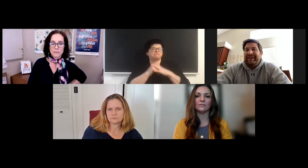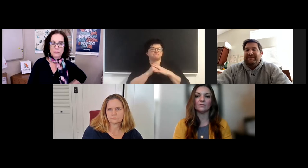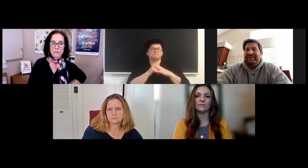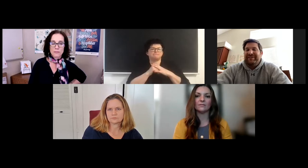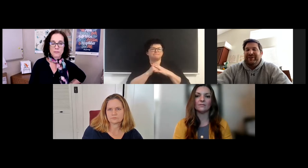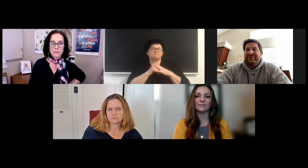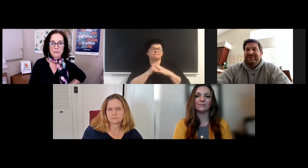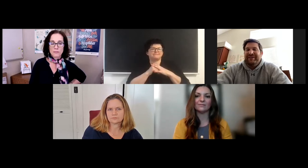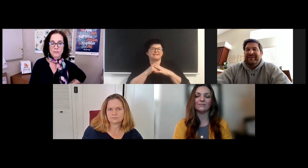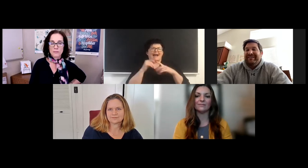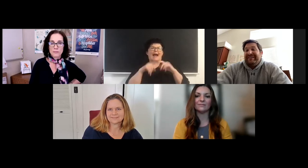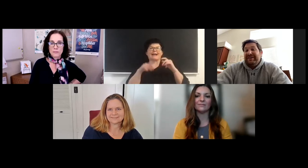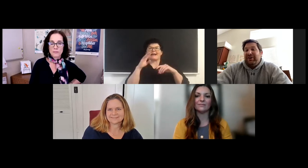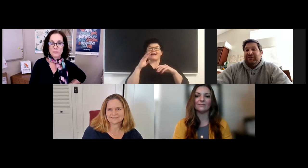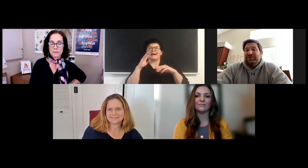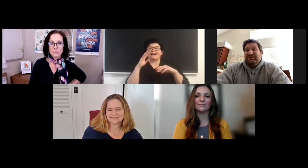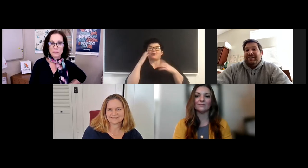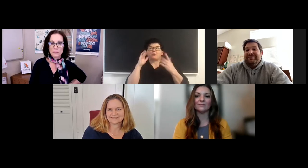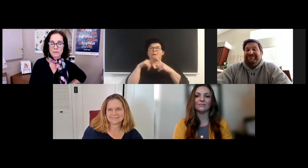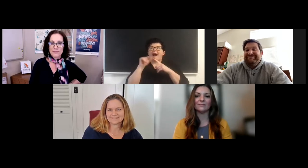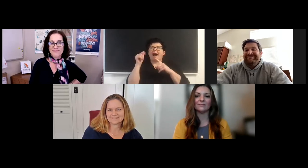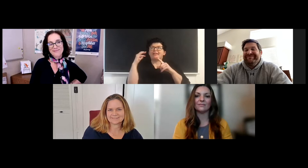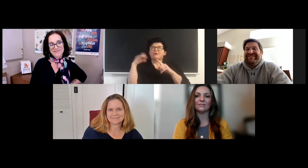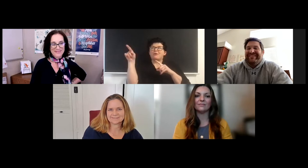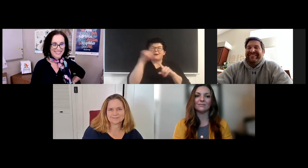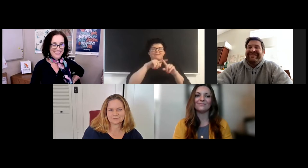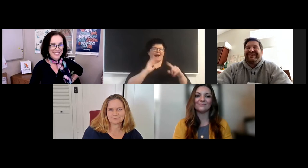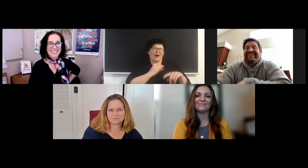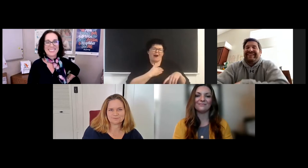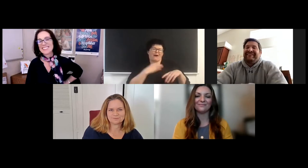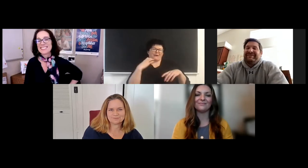I can't speak to other coaches, but ours was awesome.